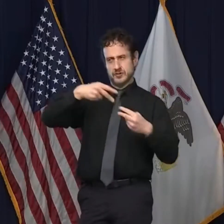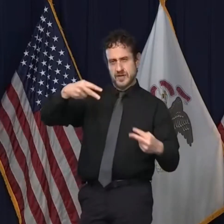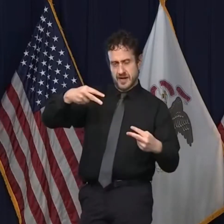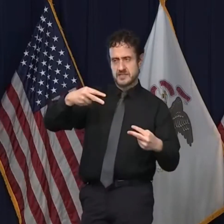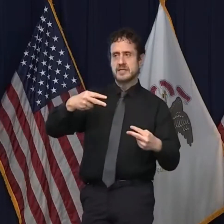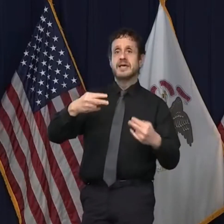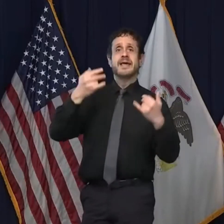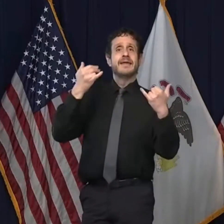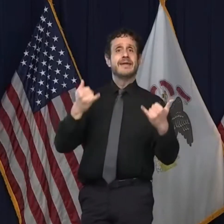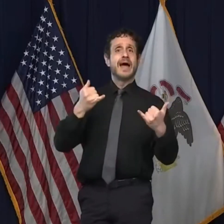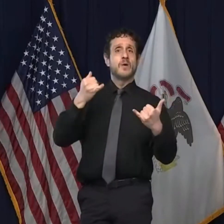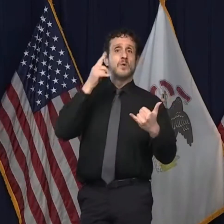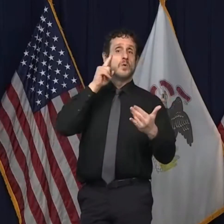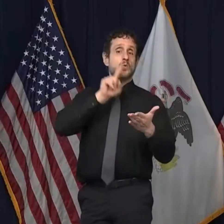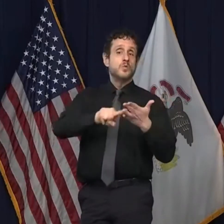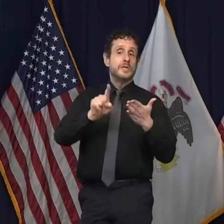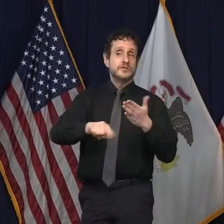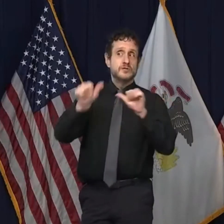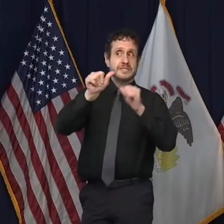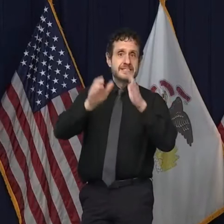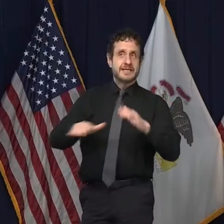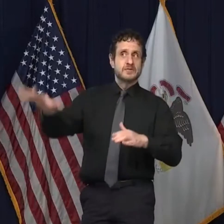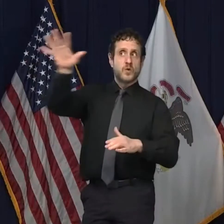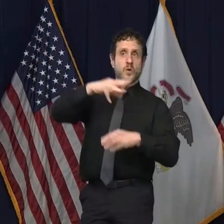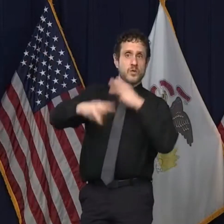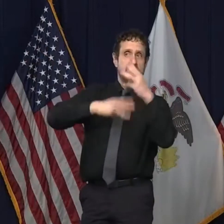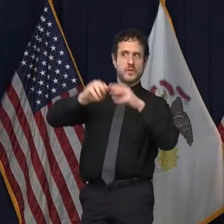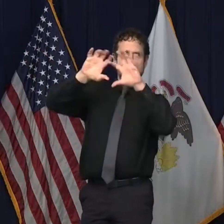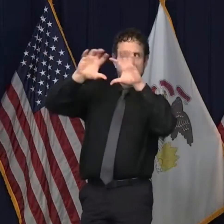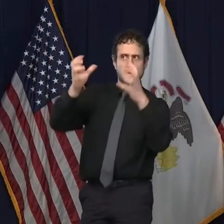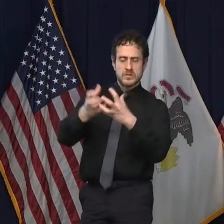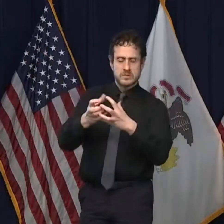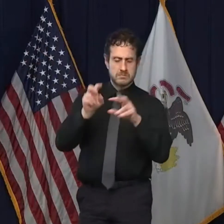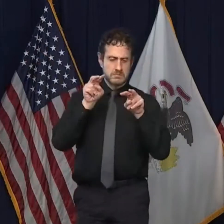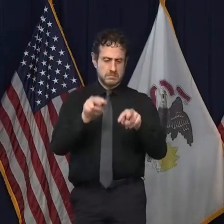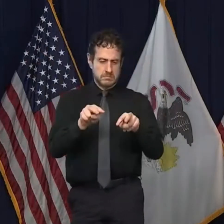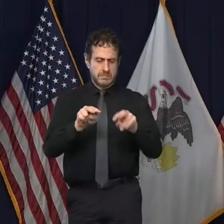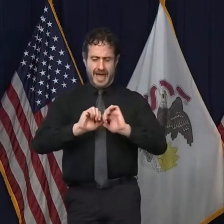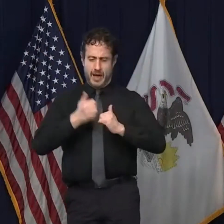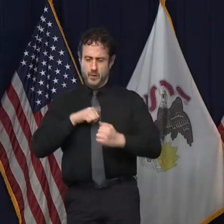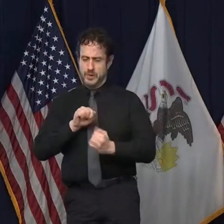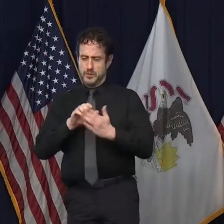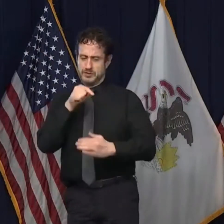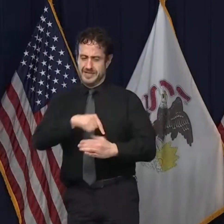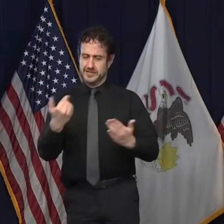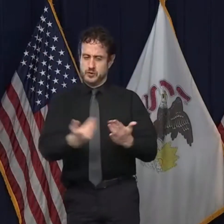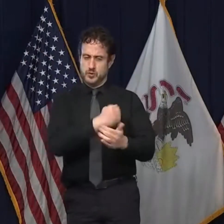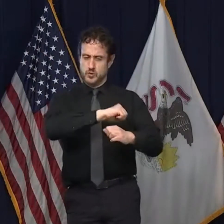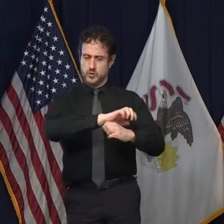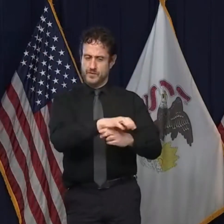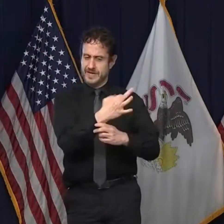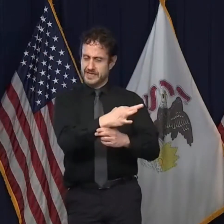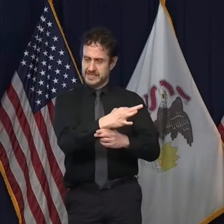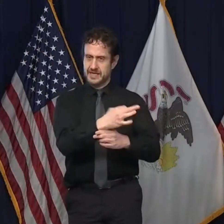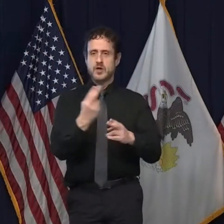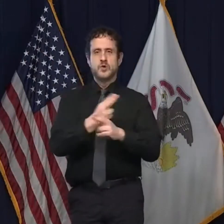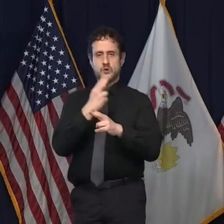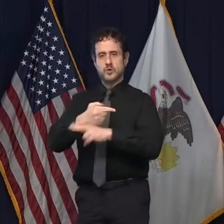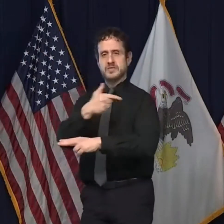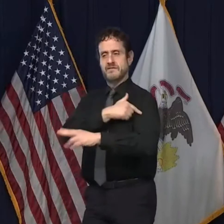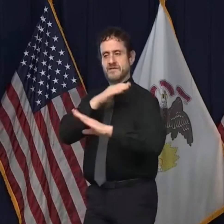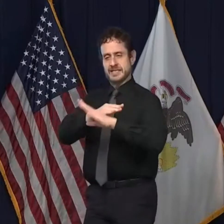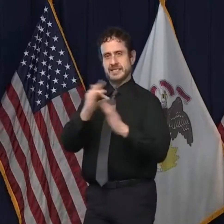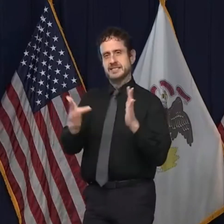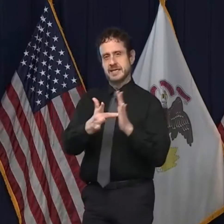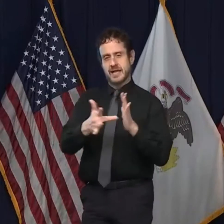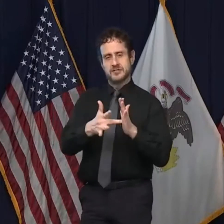on how to best approach this virus using vaccine technology. From